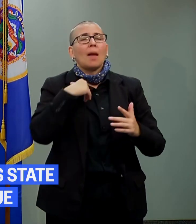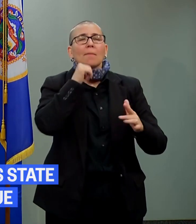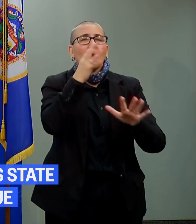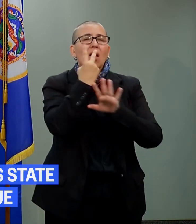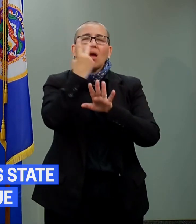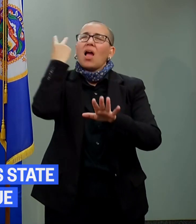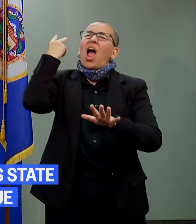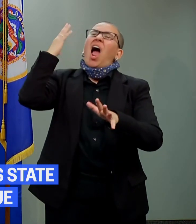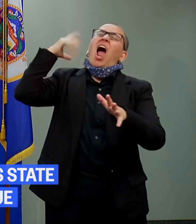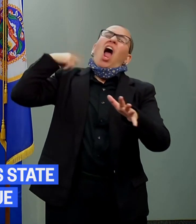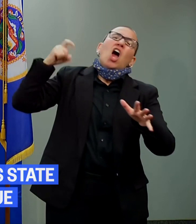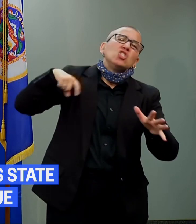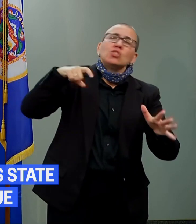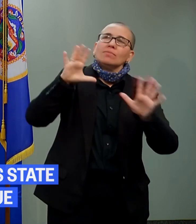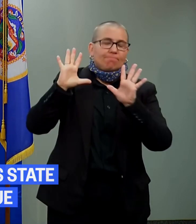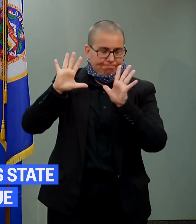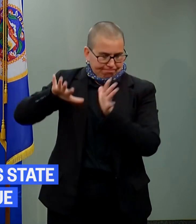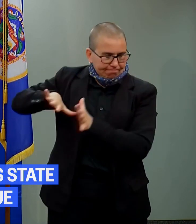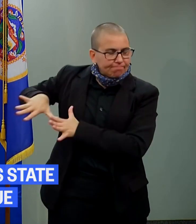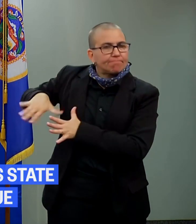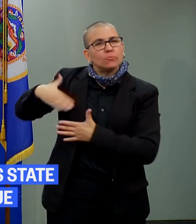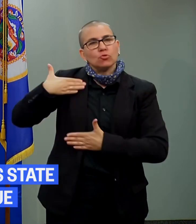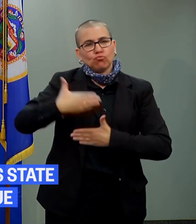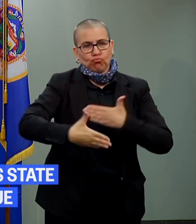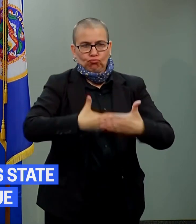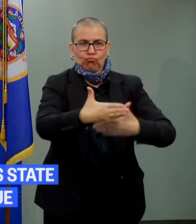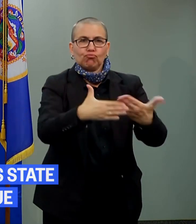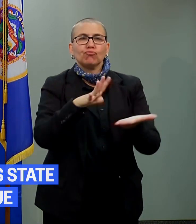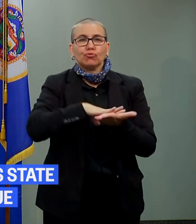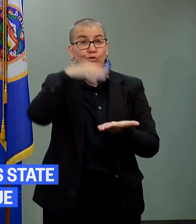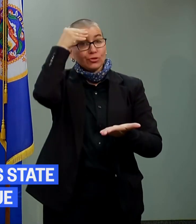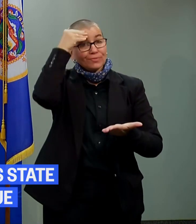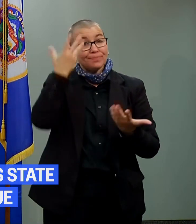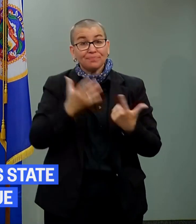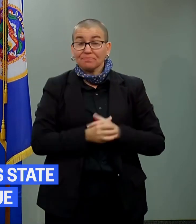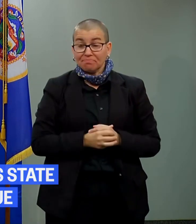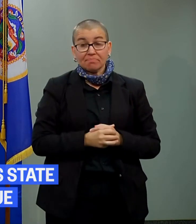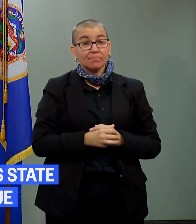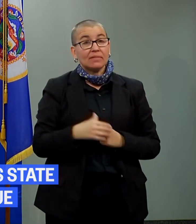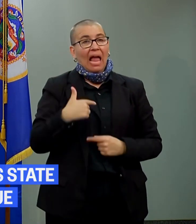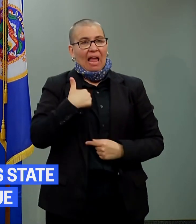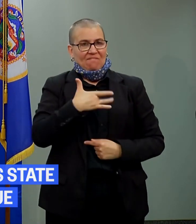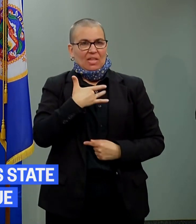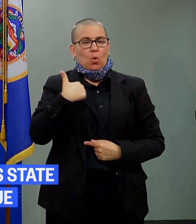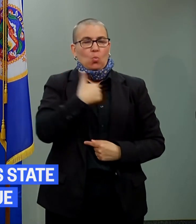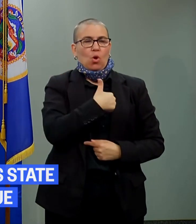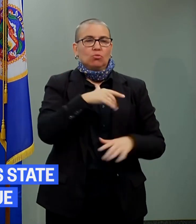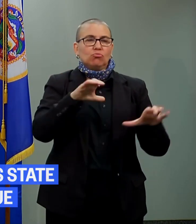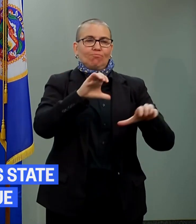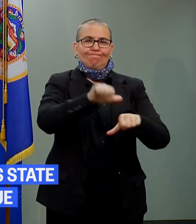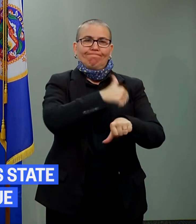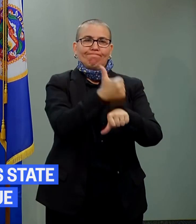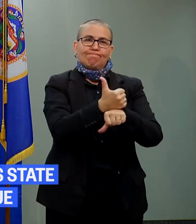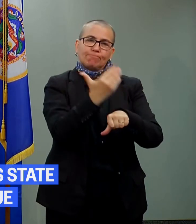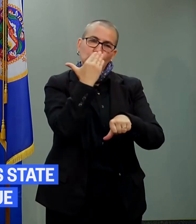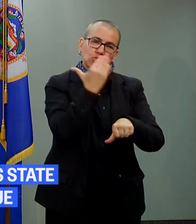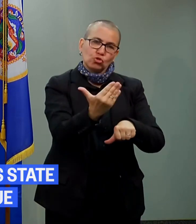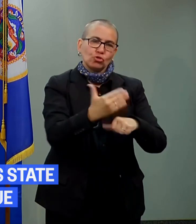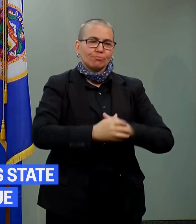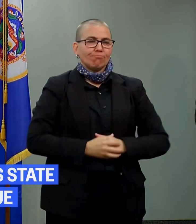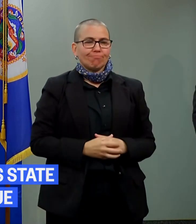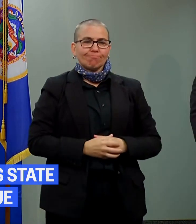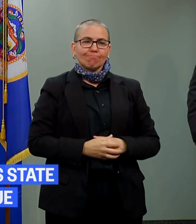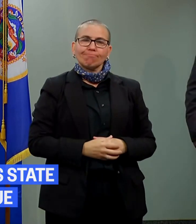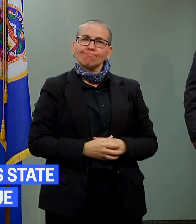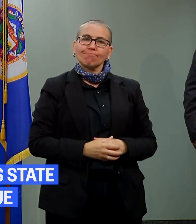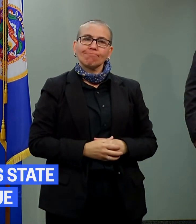again, I felt most comfortable that we had our forces in place to be able to do that, but it's something that I will have to deal with.